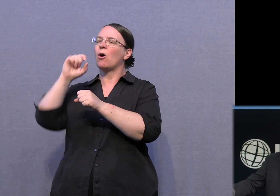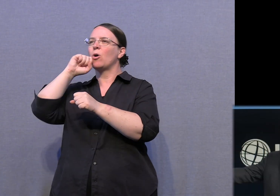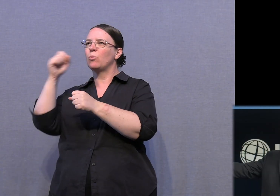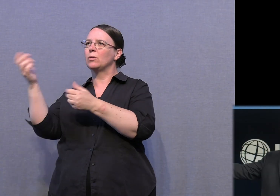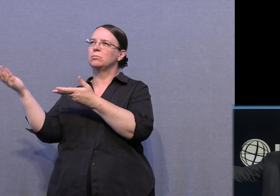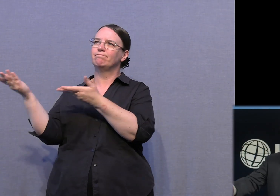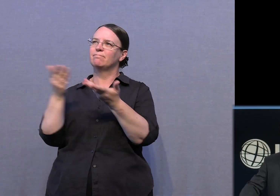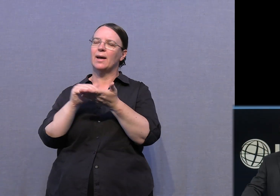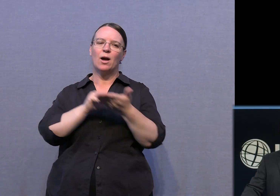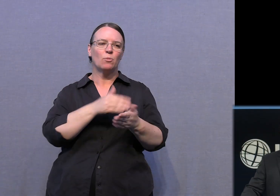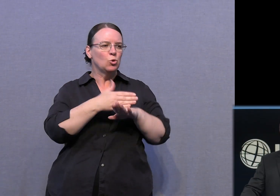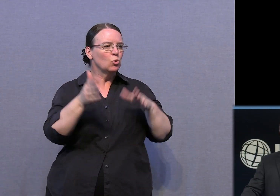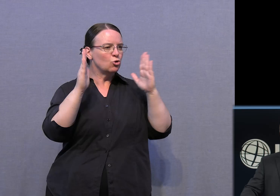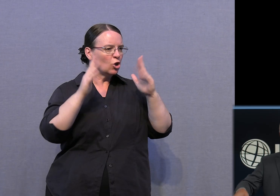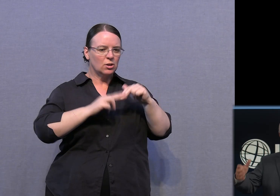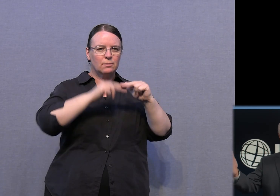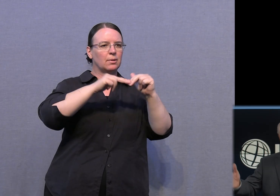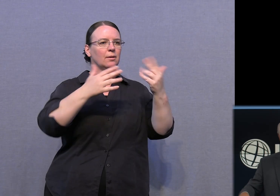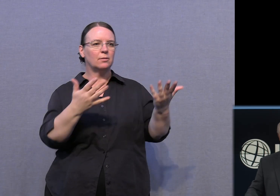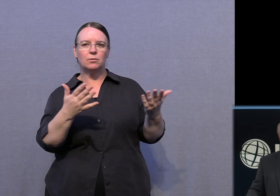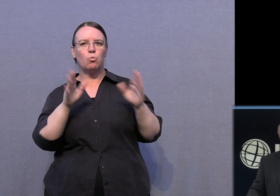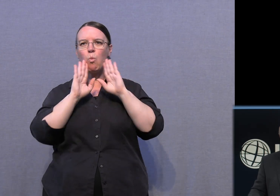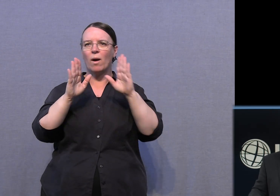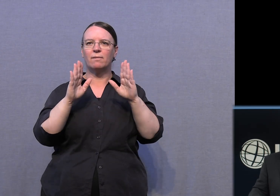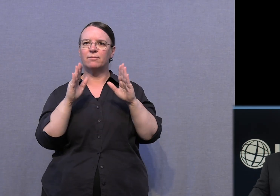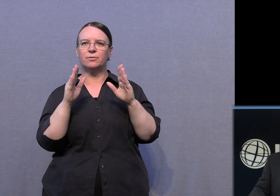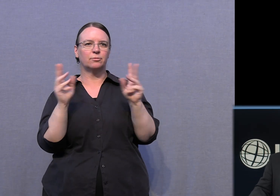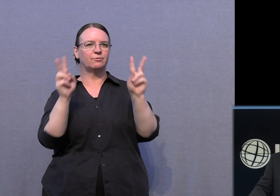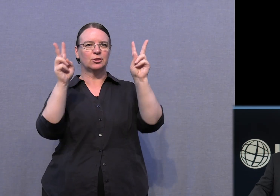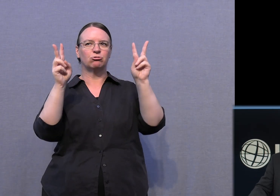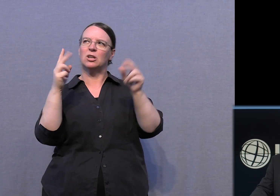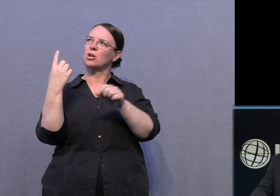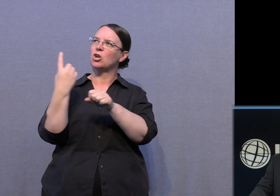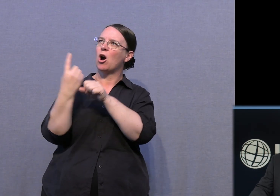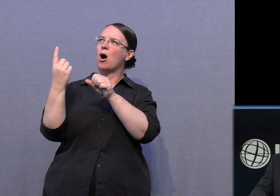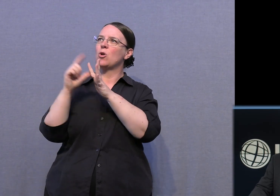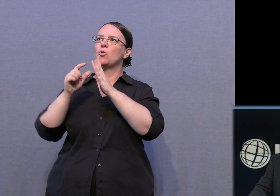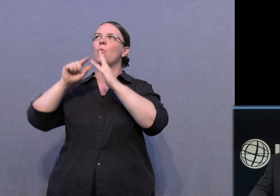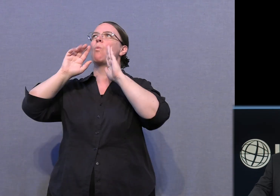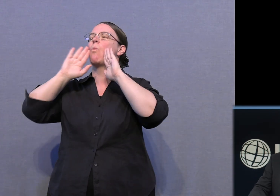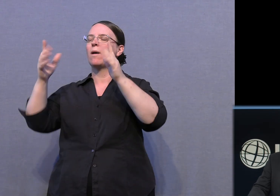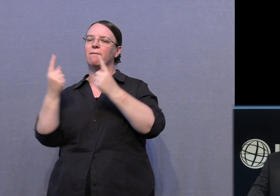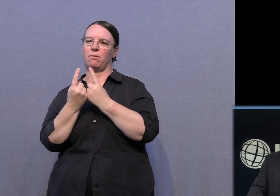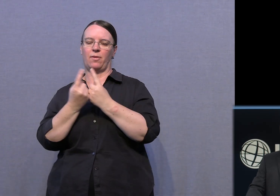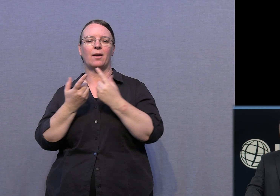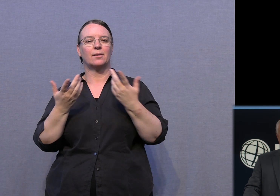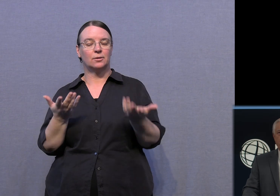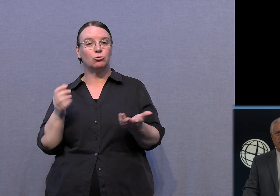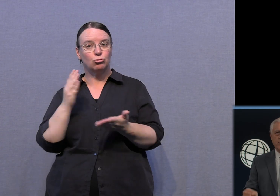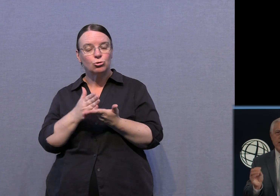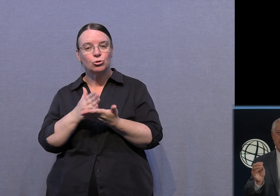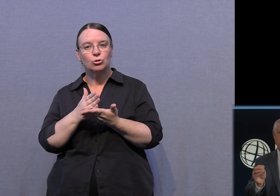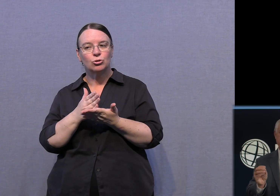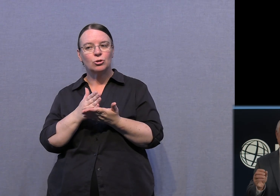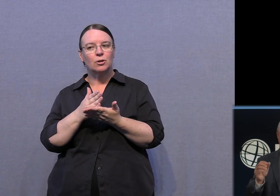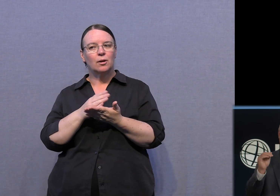That's been the history of our church from the very beginning. God has done great things in our midst. But sometimes we don't